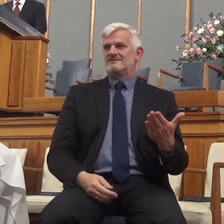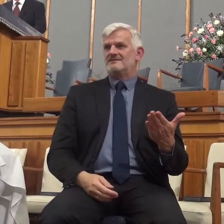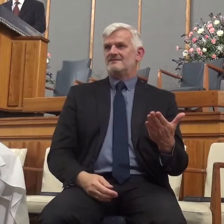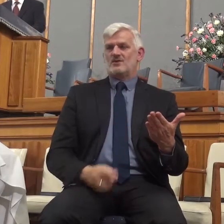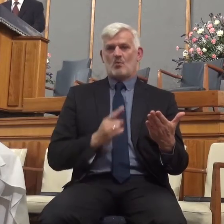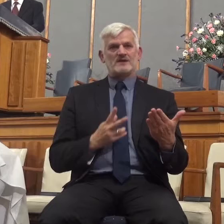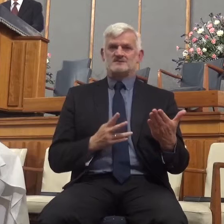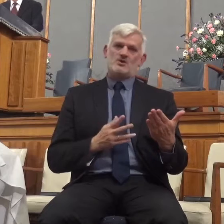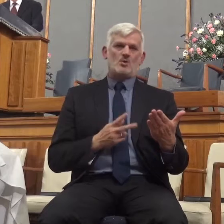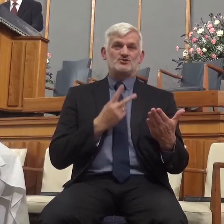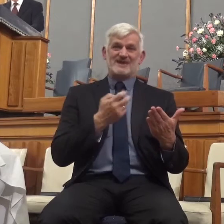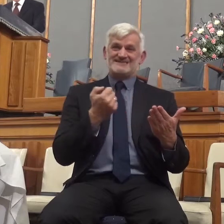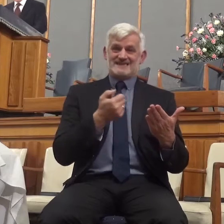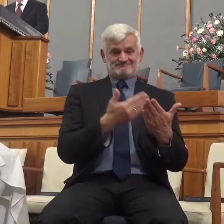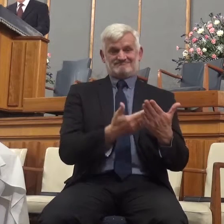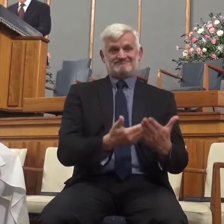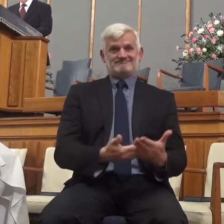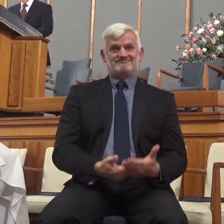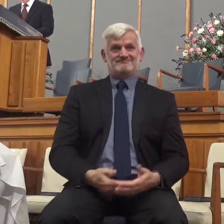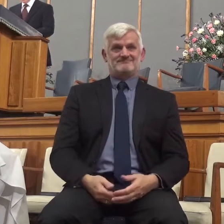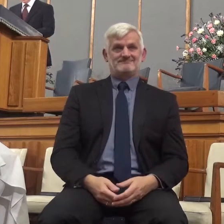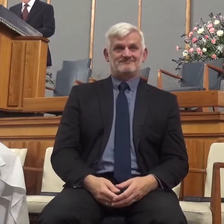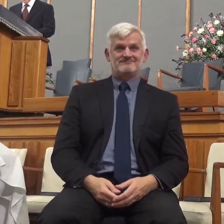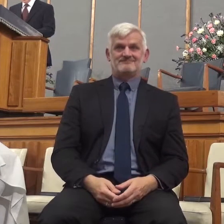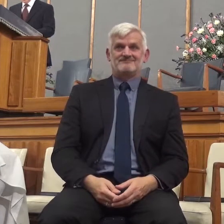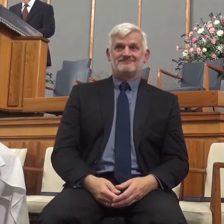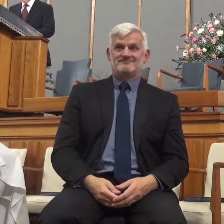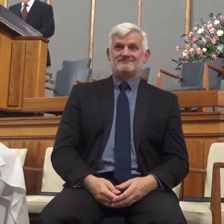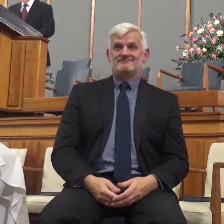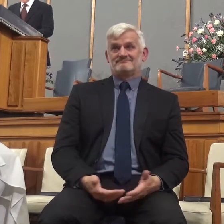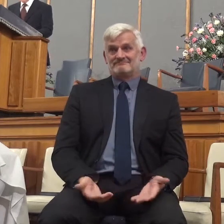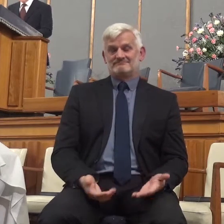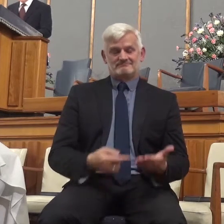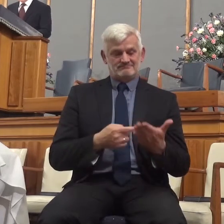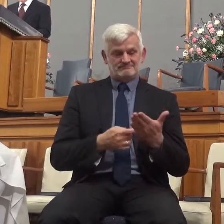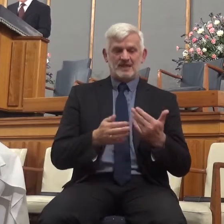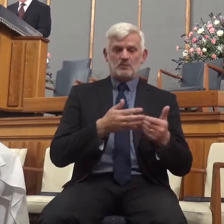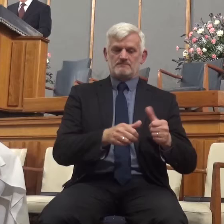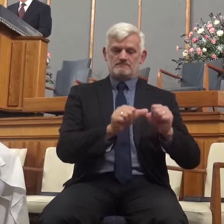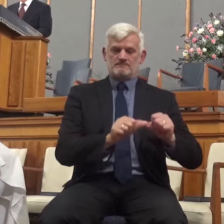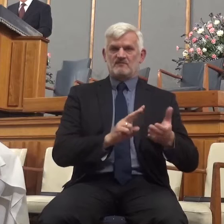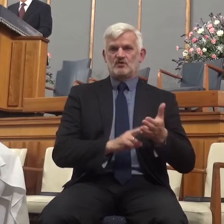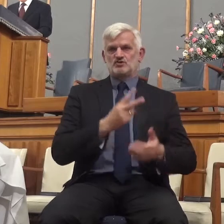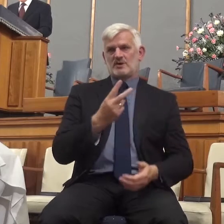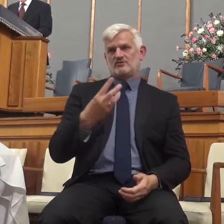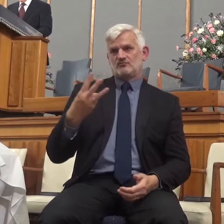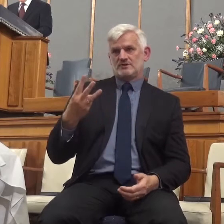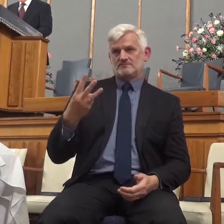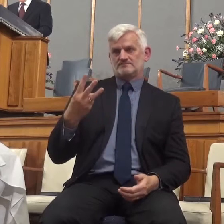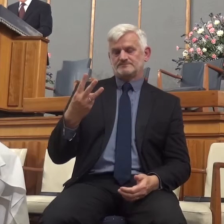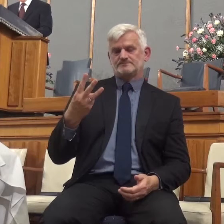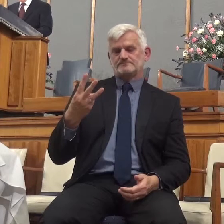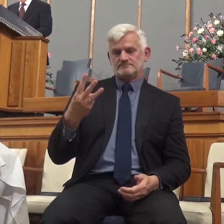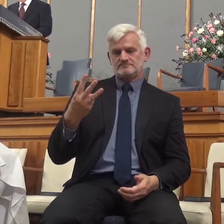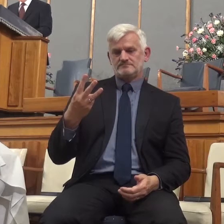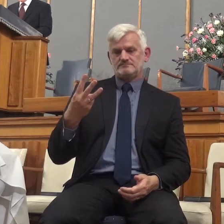at other verses, but my time is almost out, so I come down to verse 23.